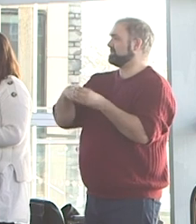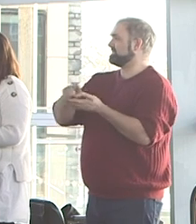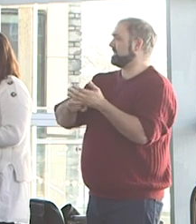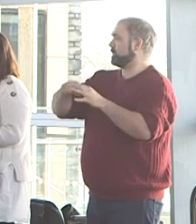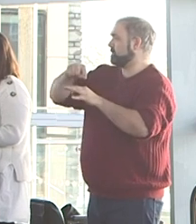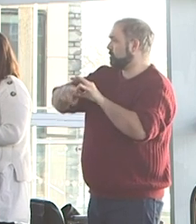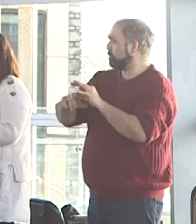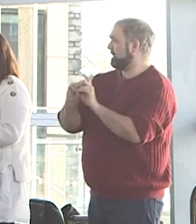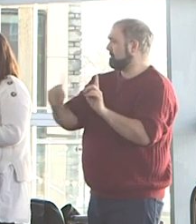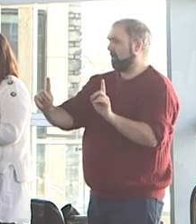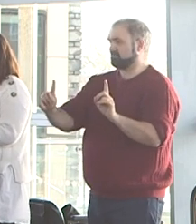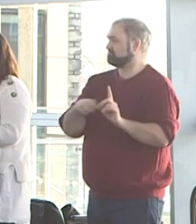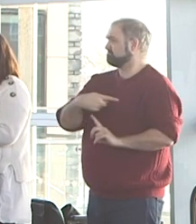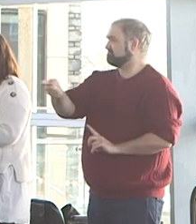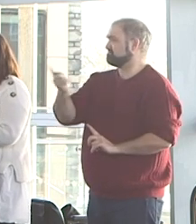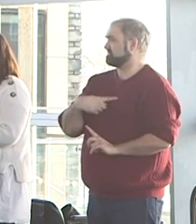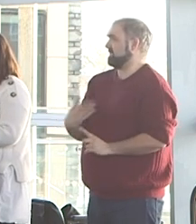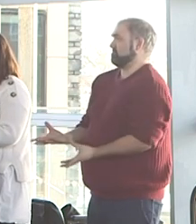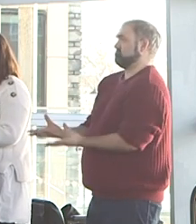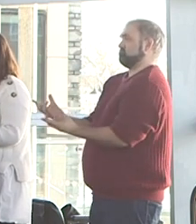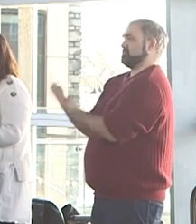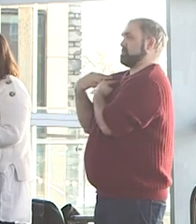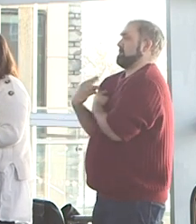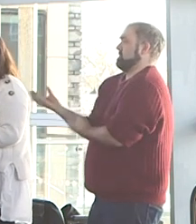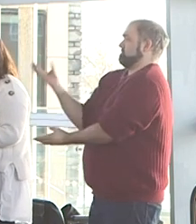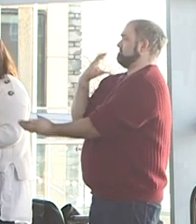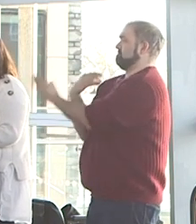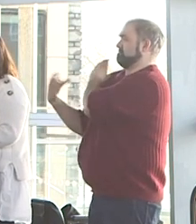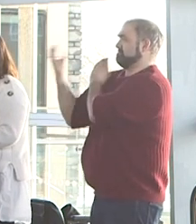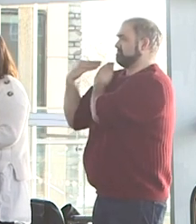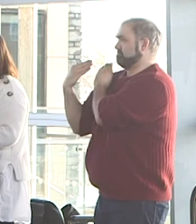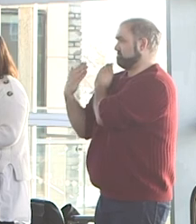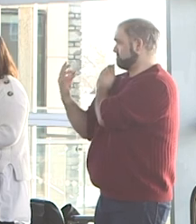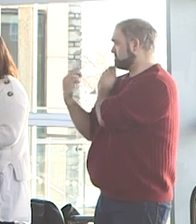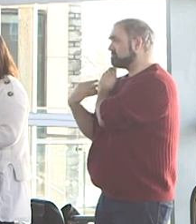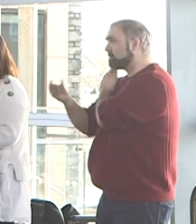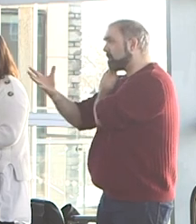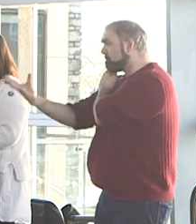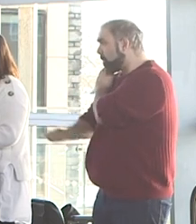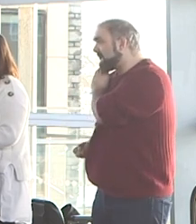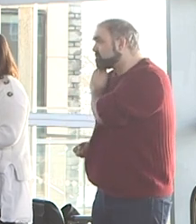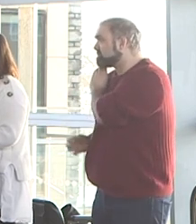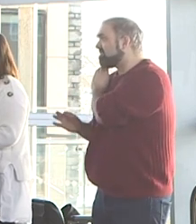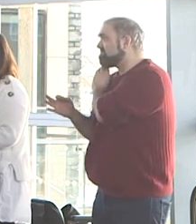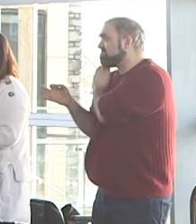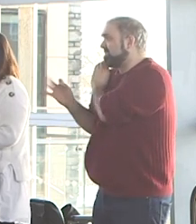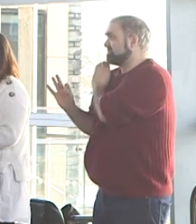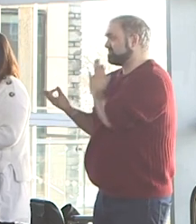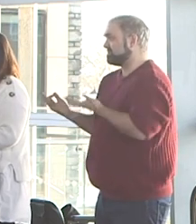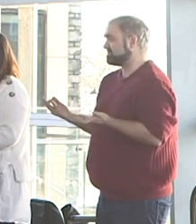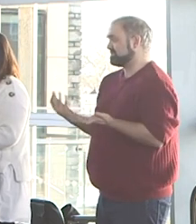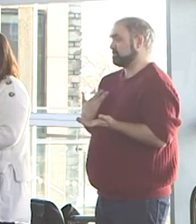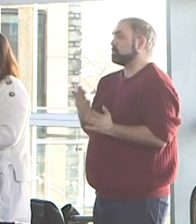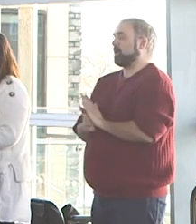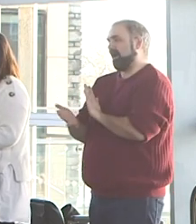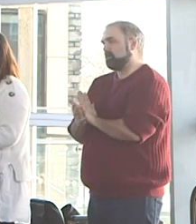people do take a lot on, unpaid, and that also needs to change. But yeah, we're very happy